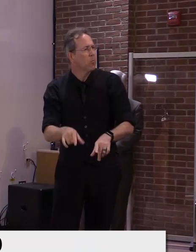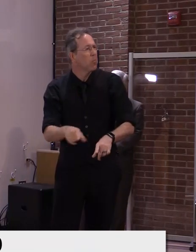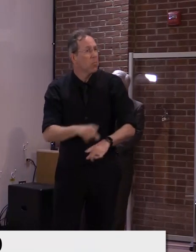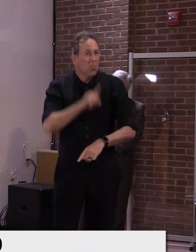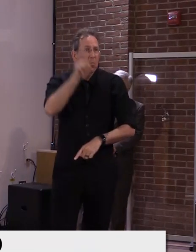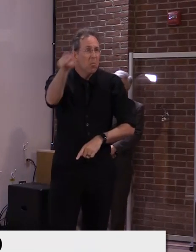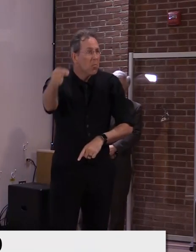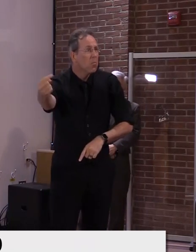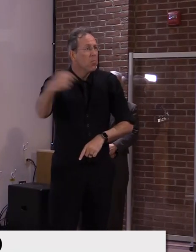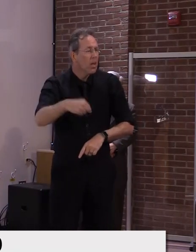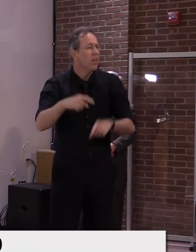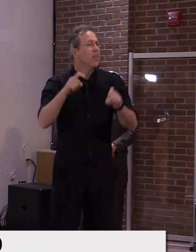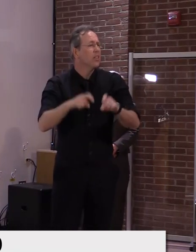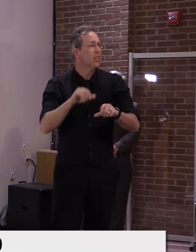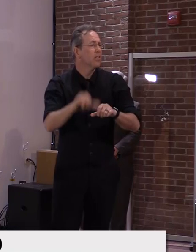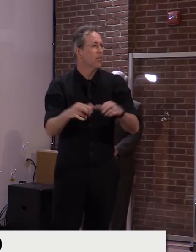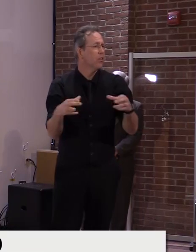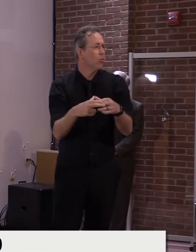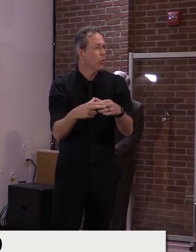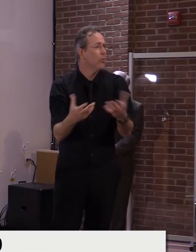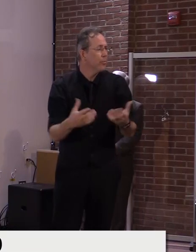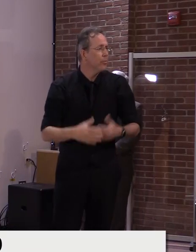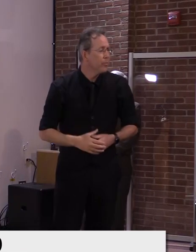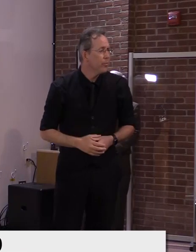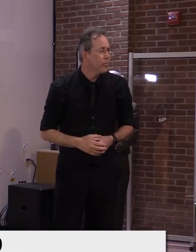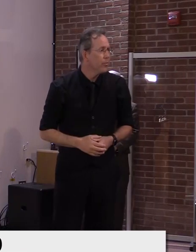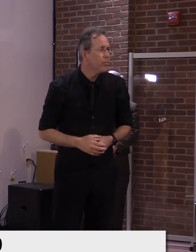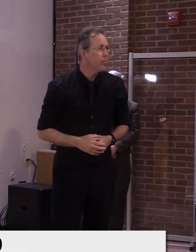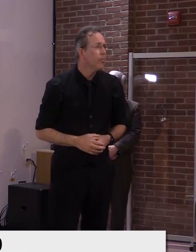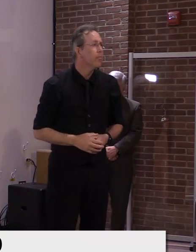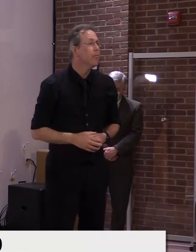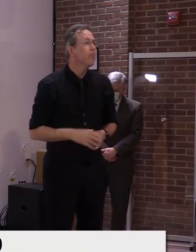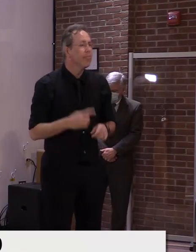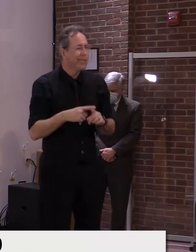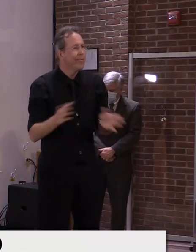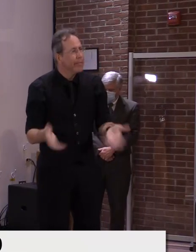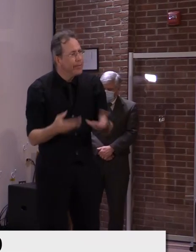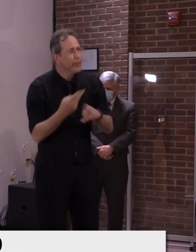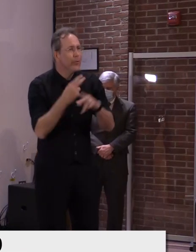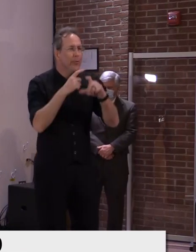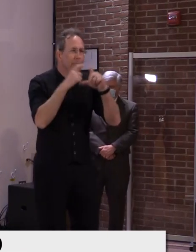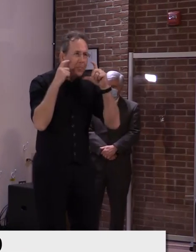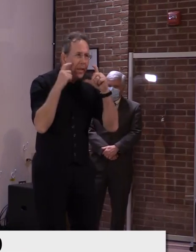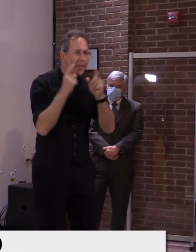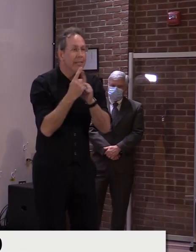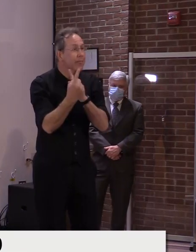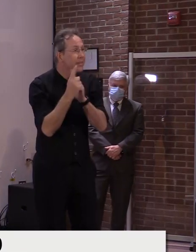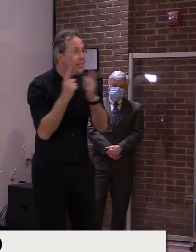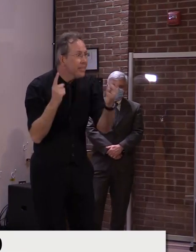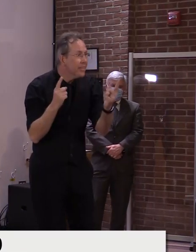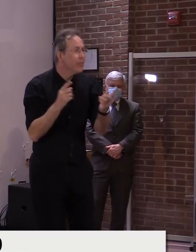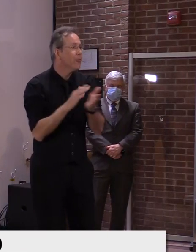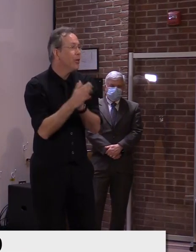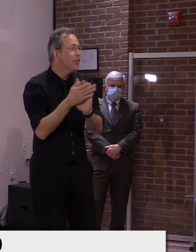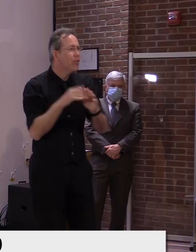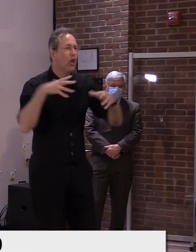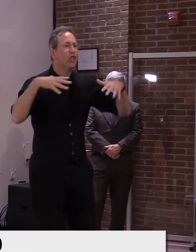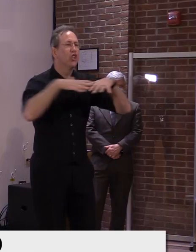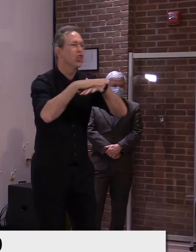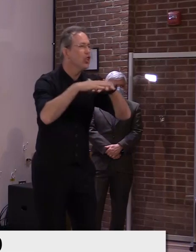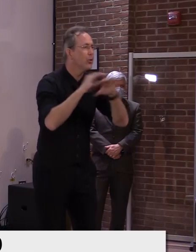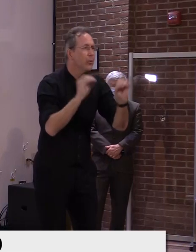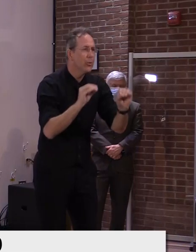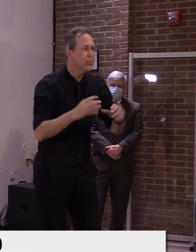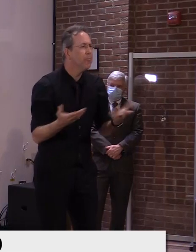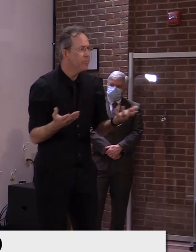and follow the other guidance as well, make sure you wear your mask, keep distance, physically distance,